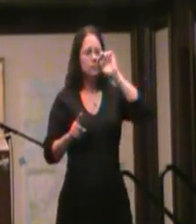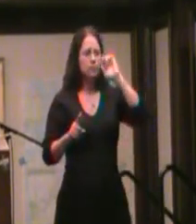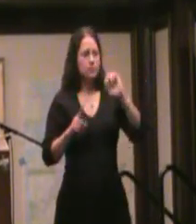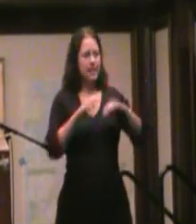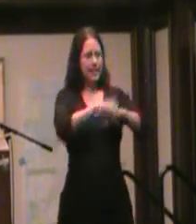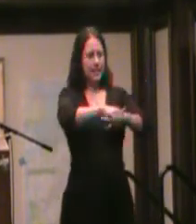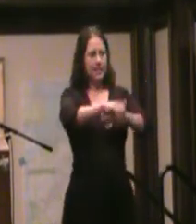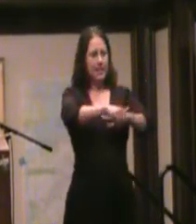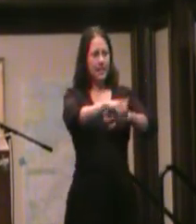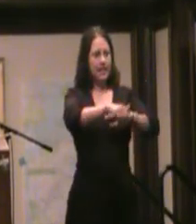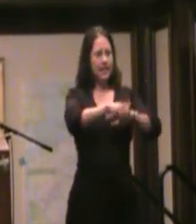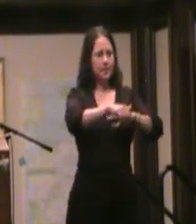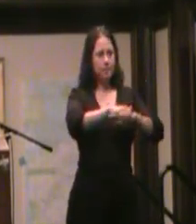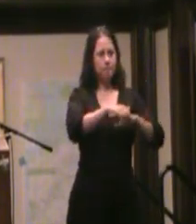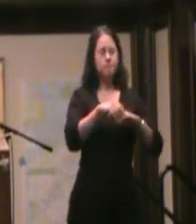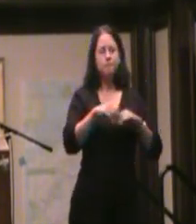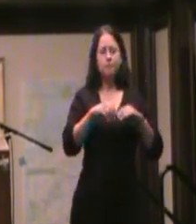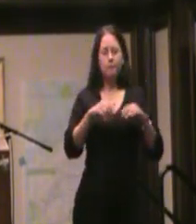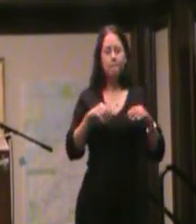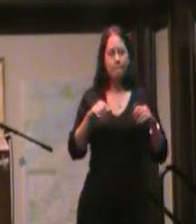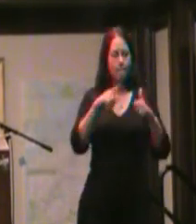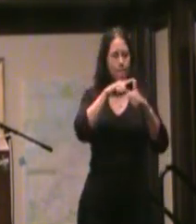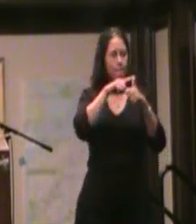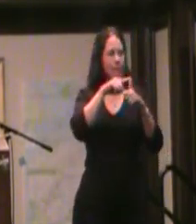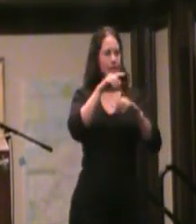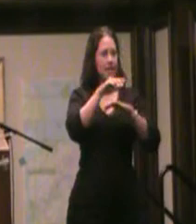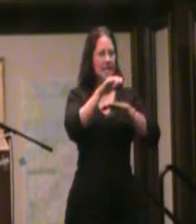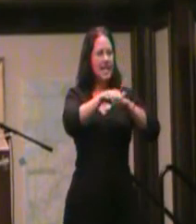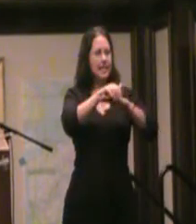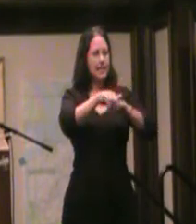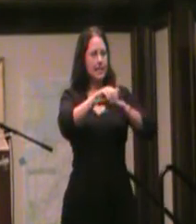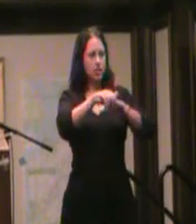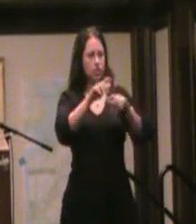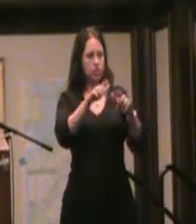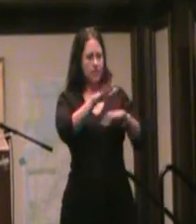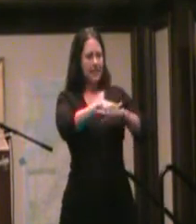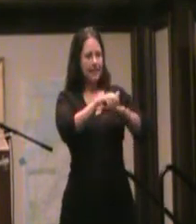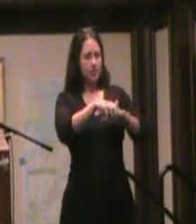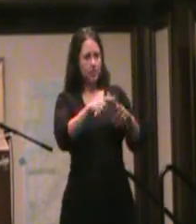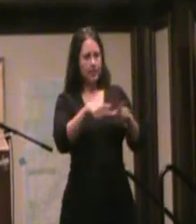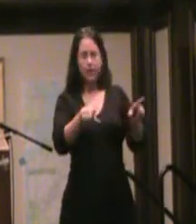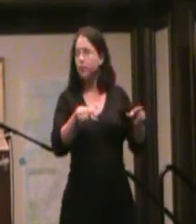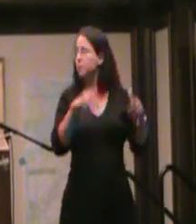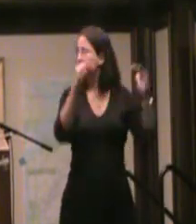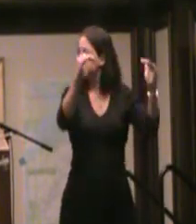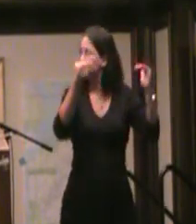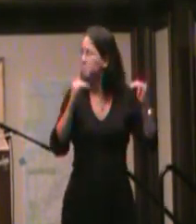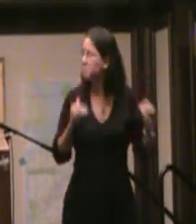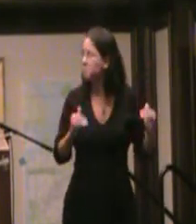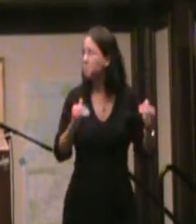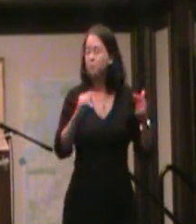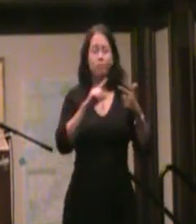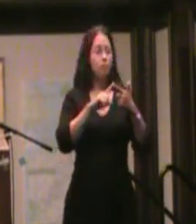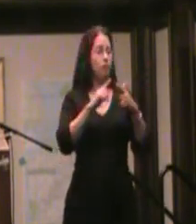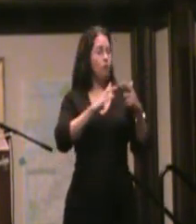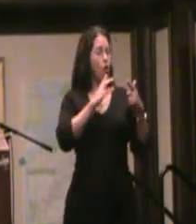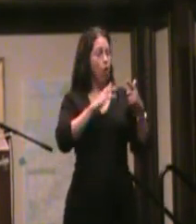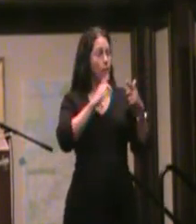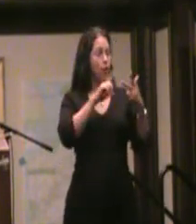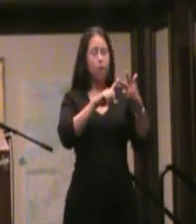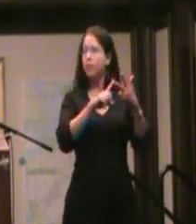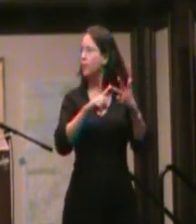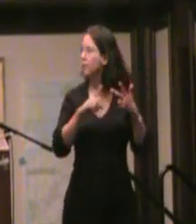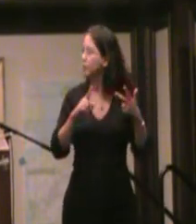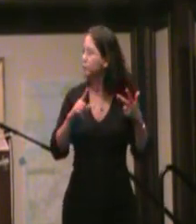Formal language, consultative, when you just have a conversation or you're trying to get information. Casual, when we